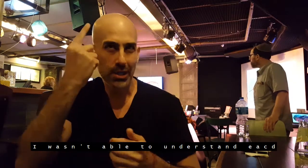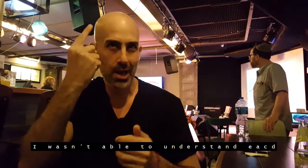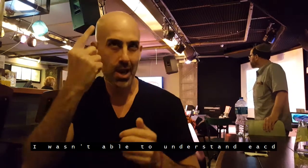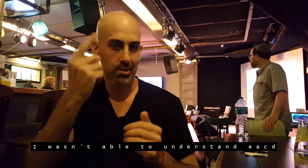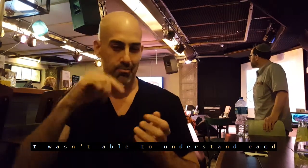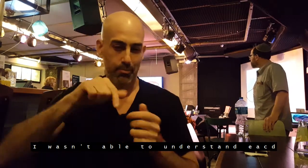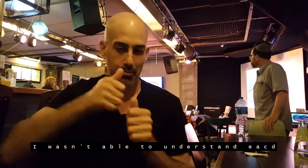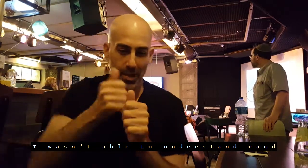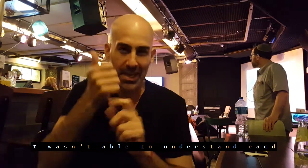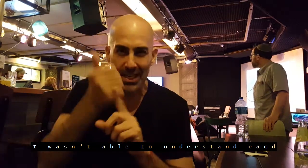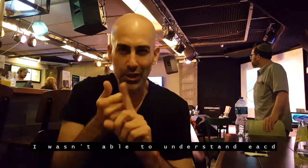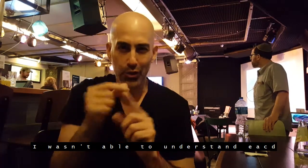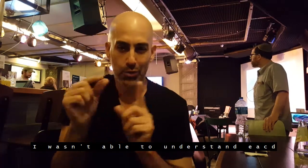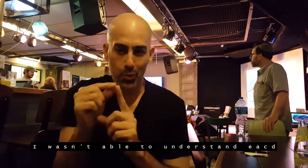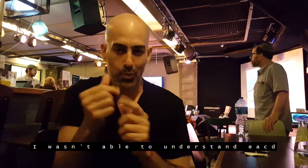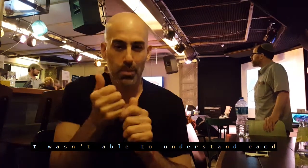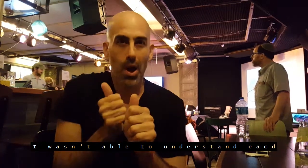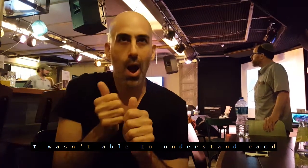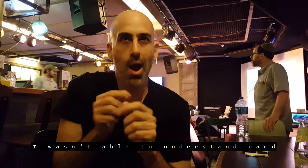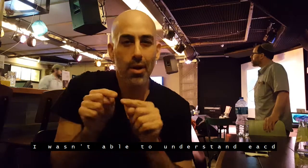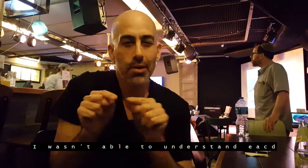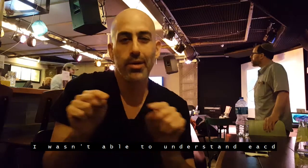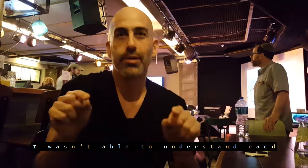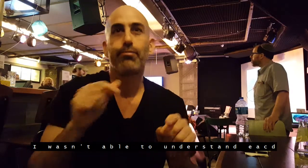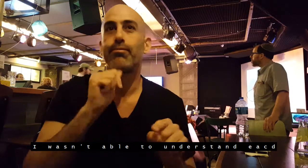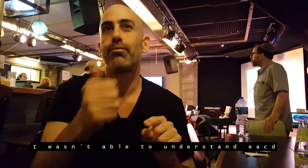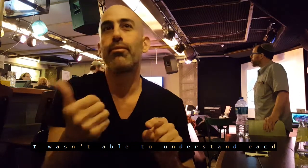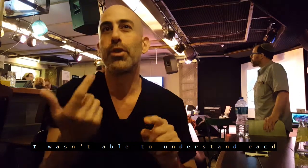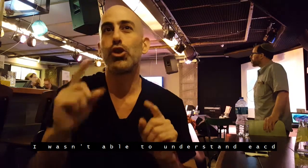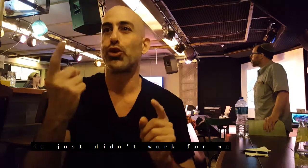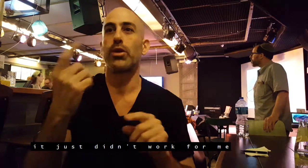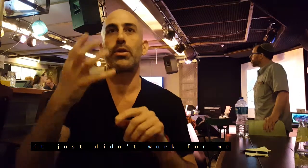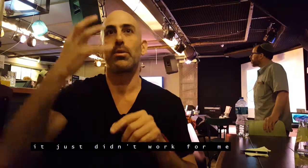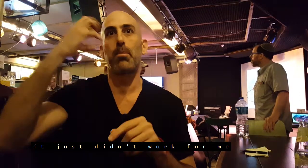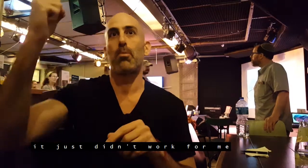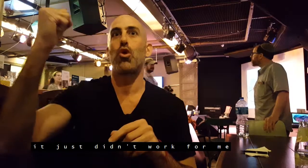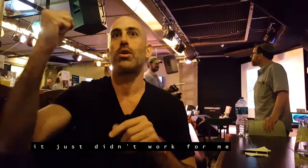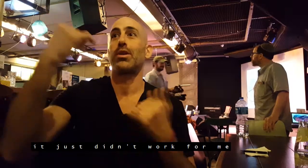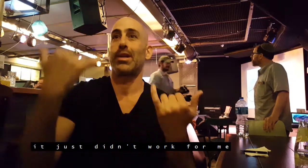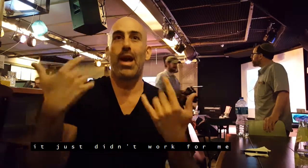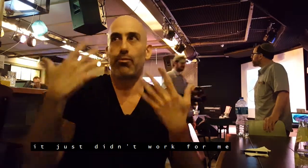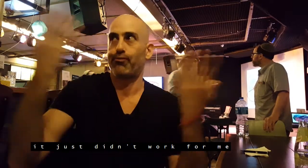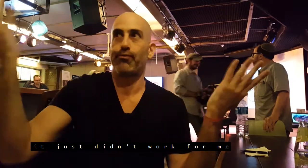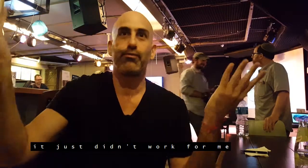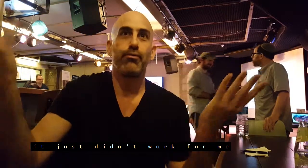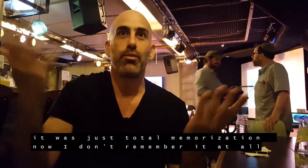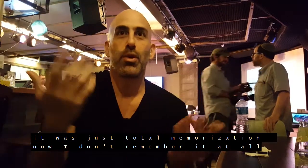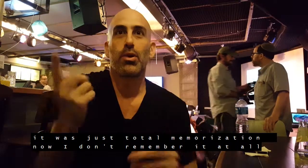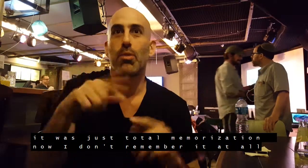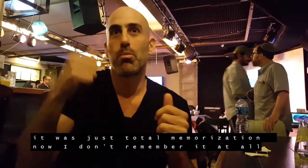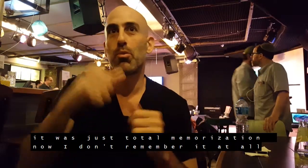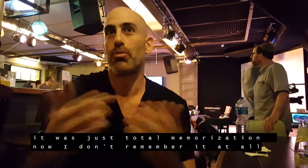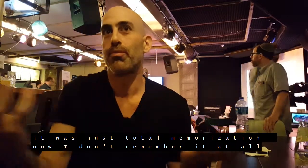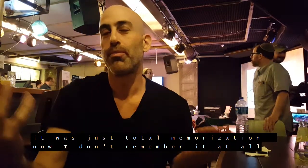I wasn't really able to understand each word, and it just didn't work for me. It was just total memorization, and now I don't remember it